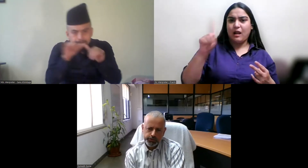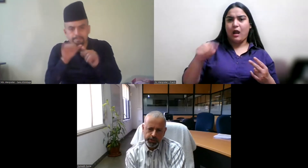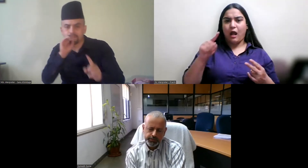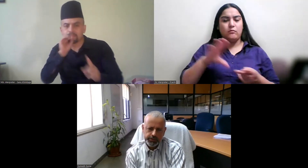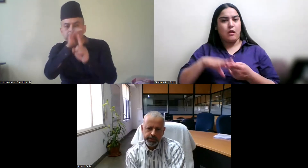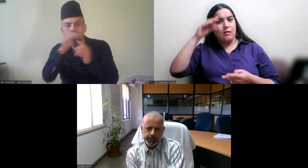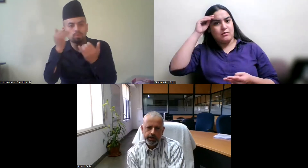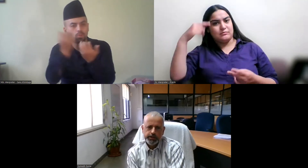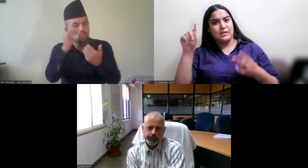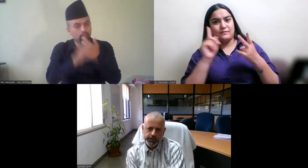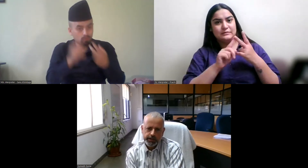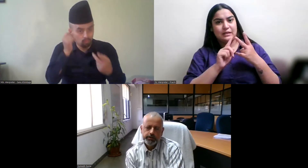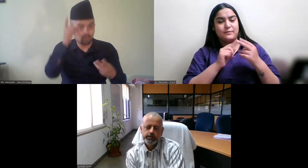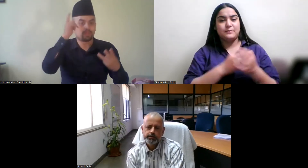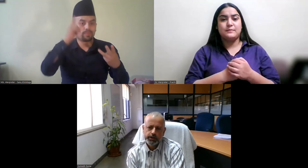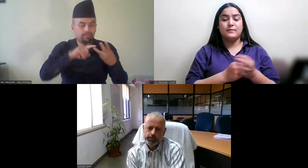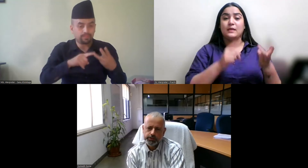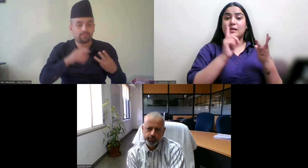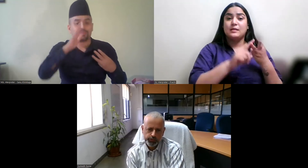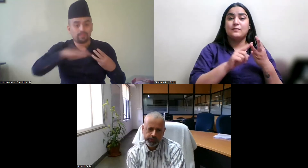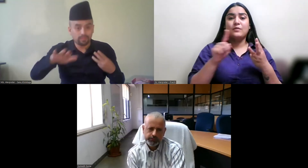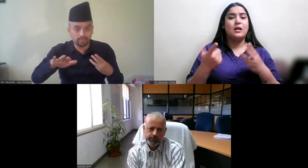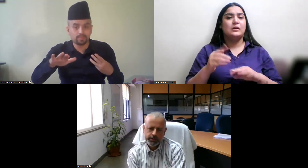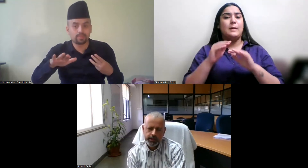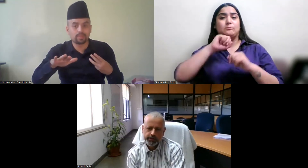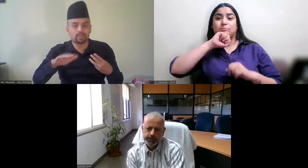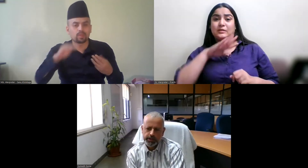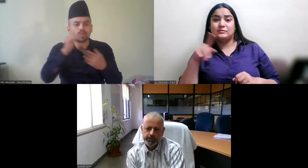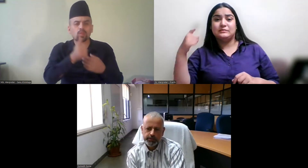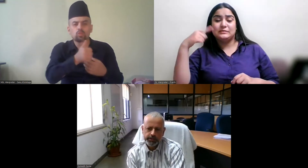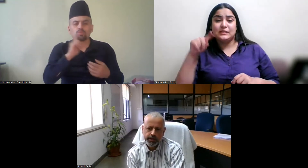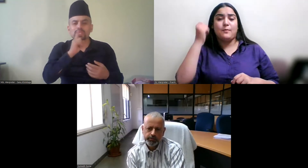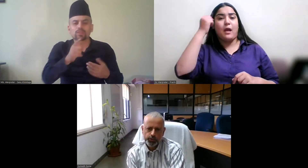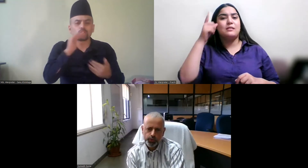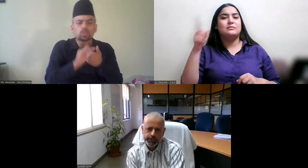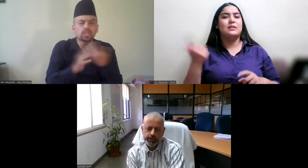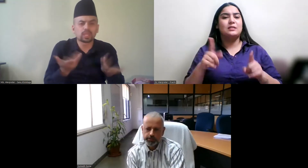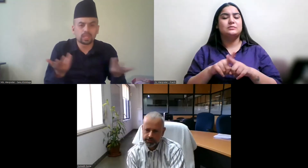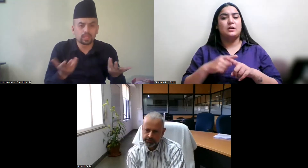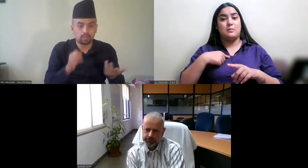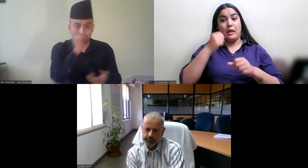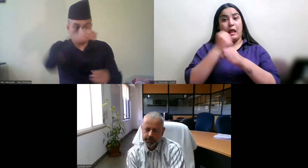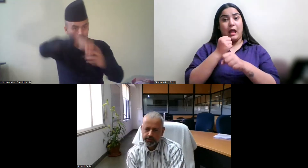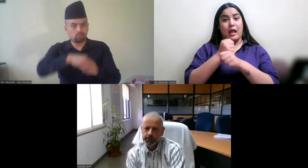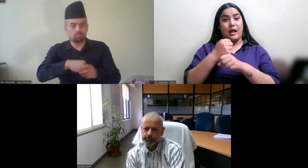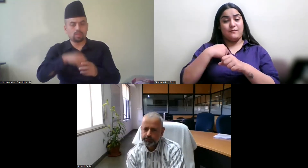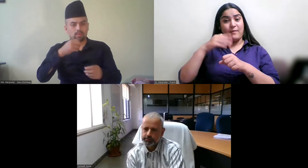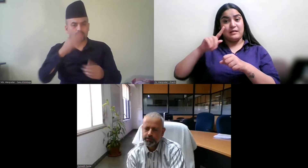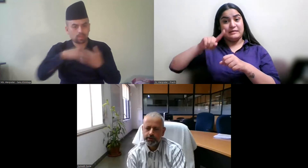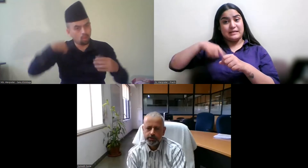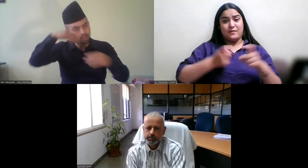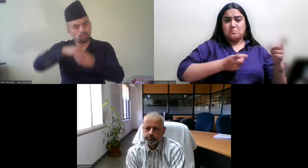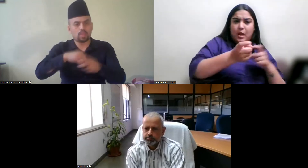It also helps children understand the governance process and realize that they have a role in governance.